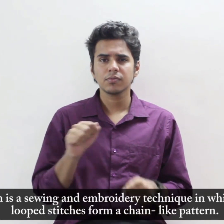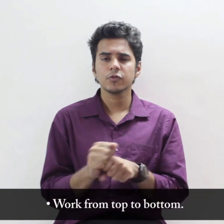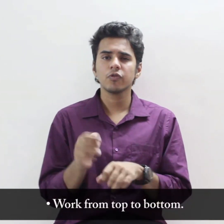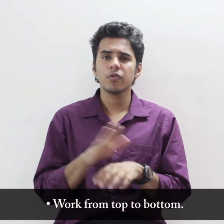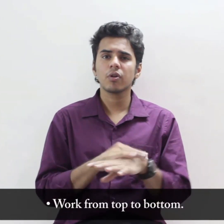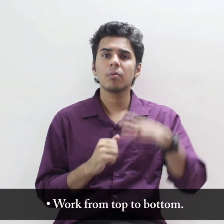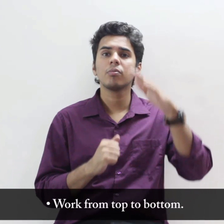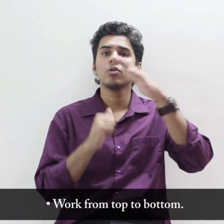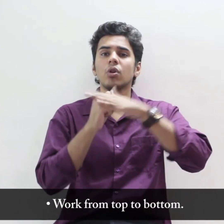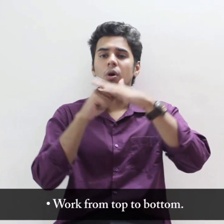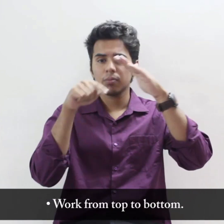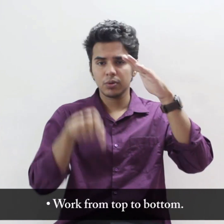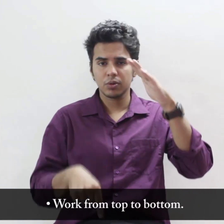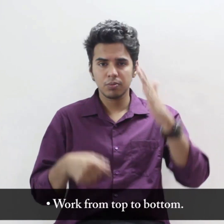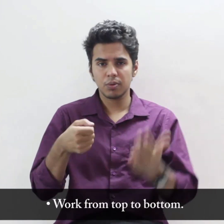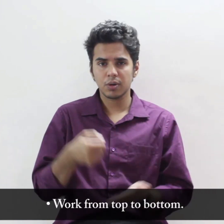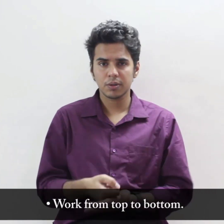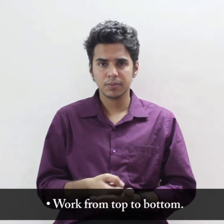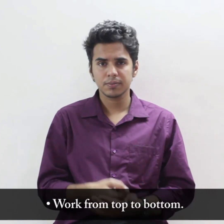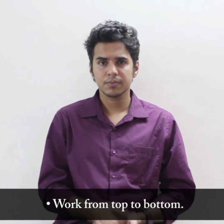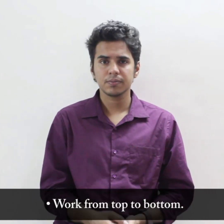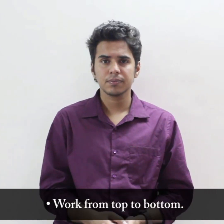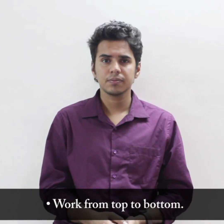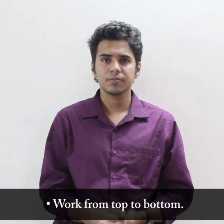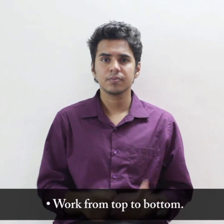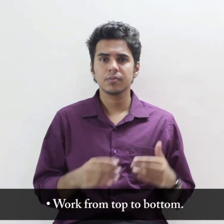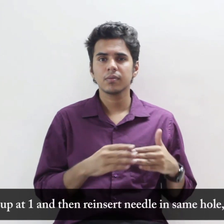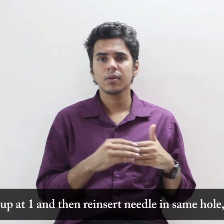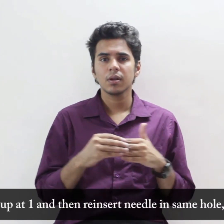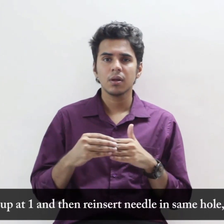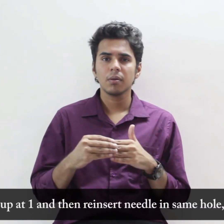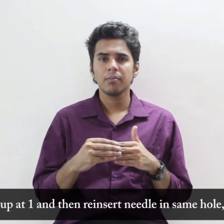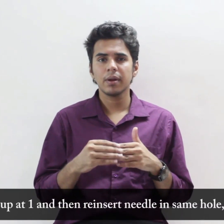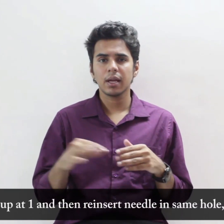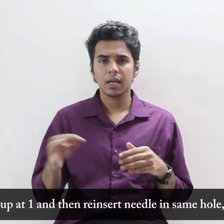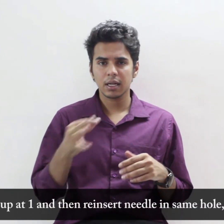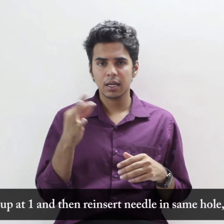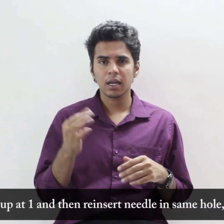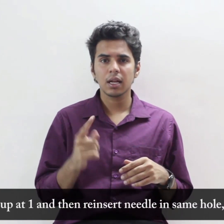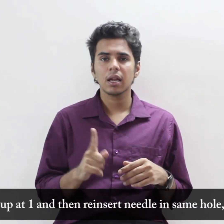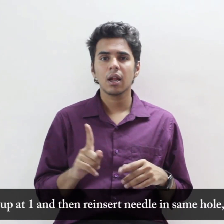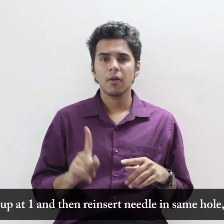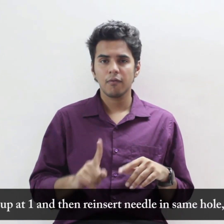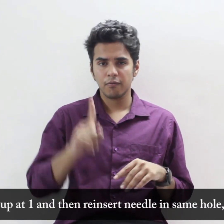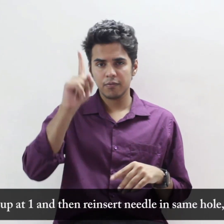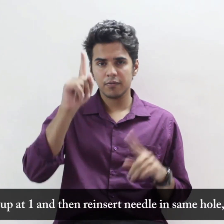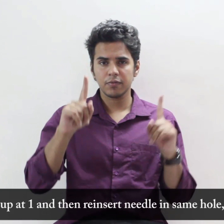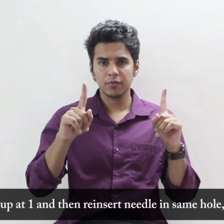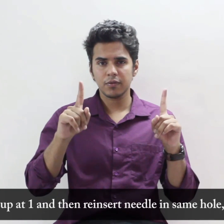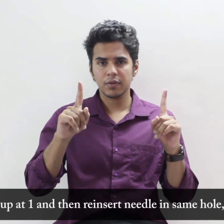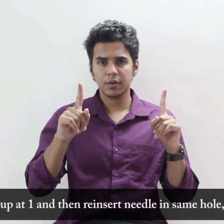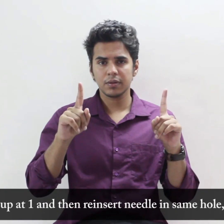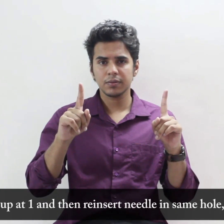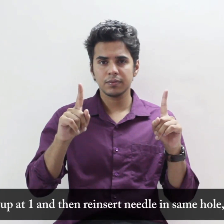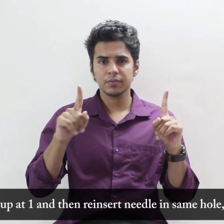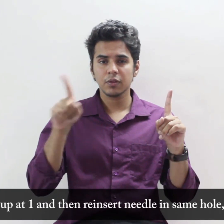Work from top to bottom. Bring needle up at 1 and then reinsert needle in same